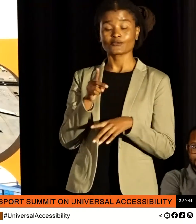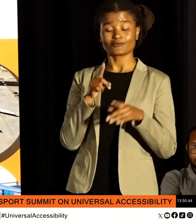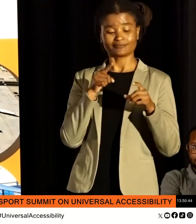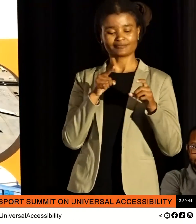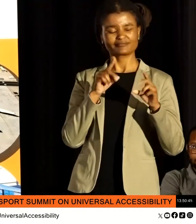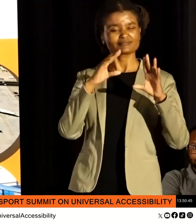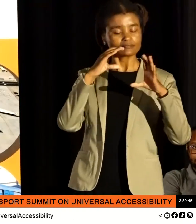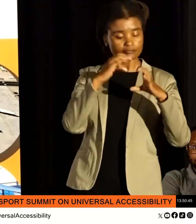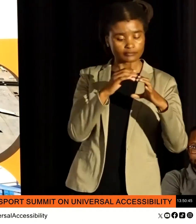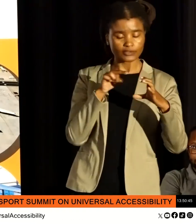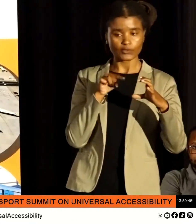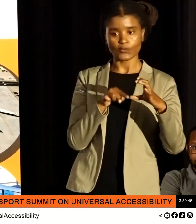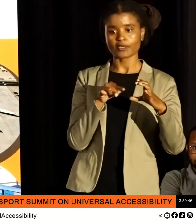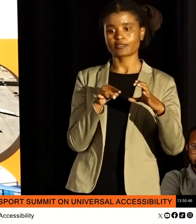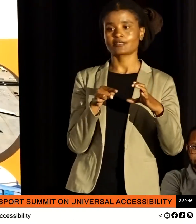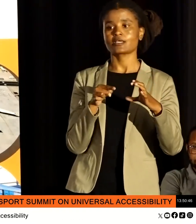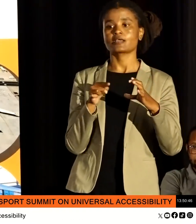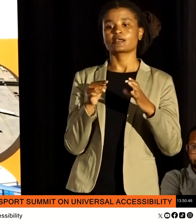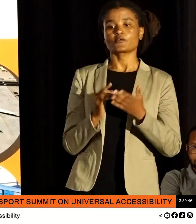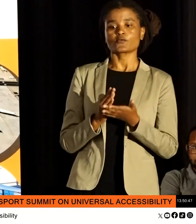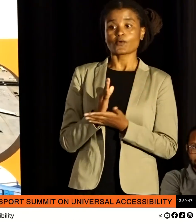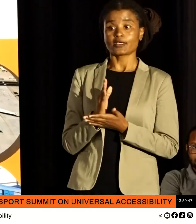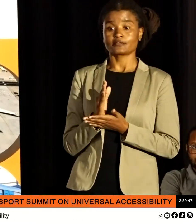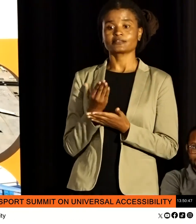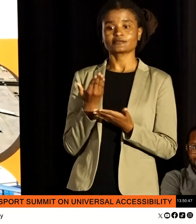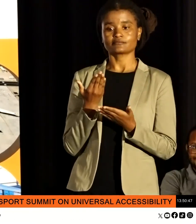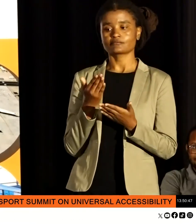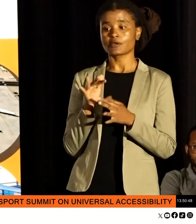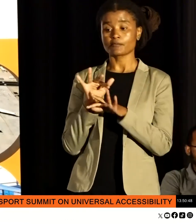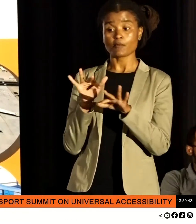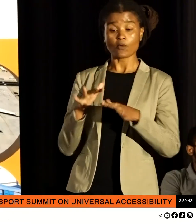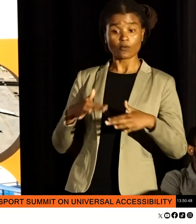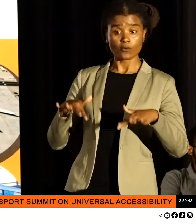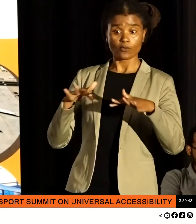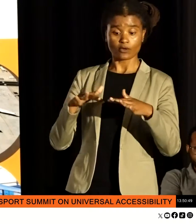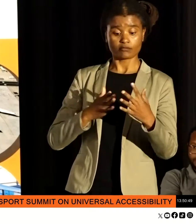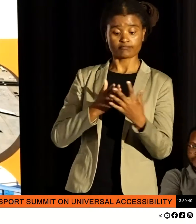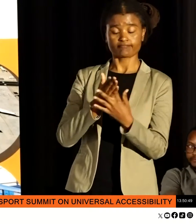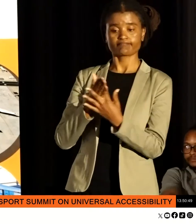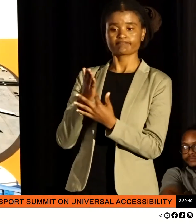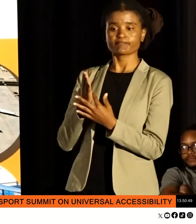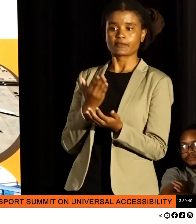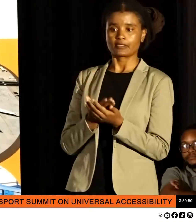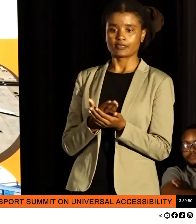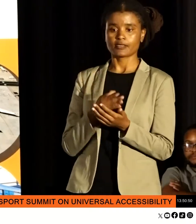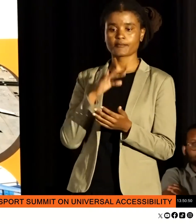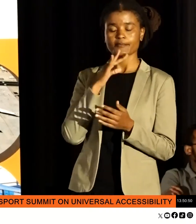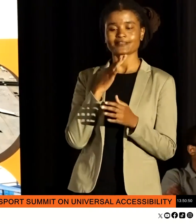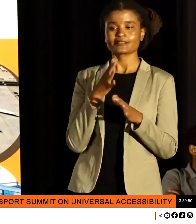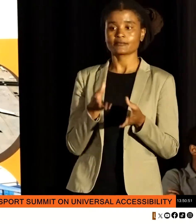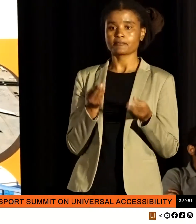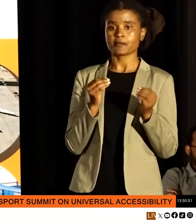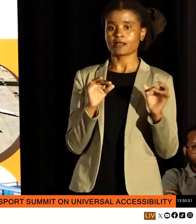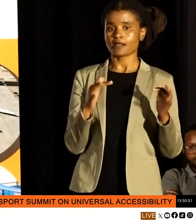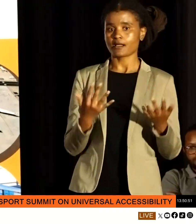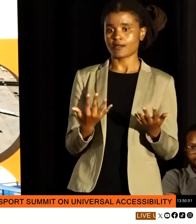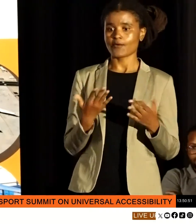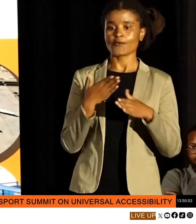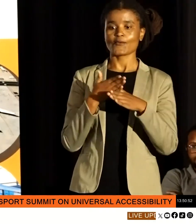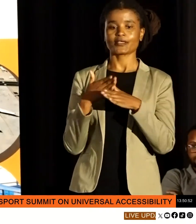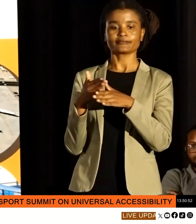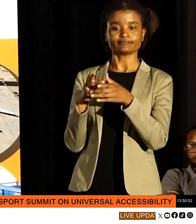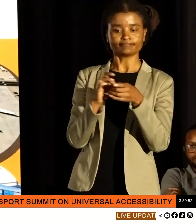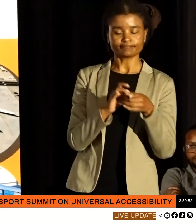to accessible transport for all individuals. By working collaboratively and